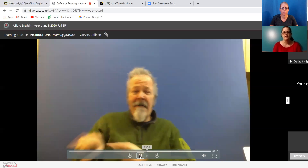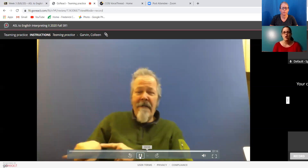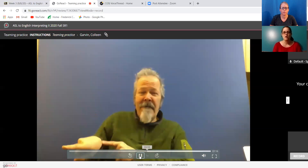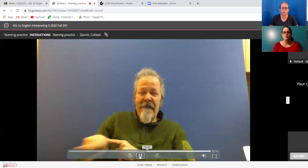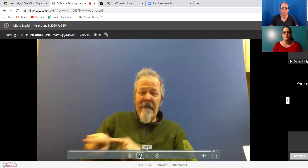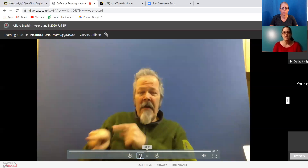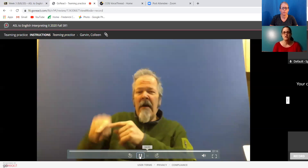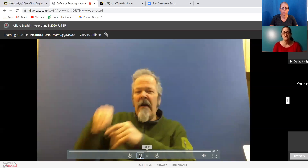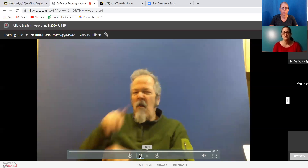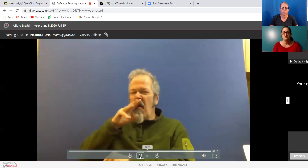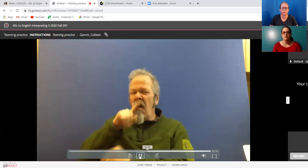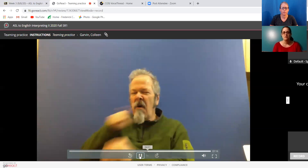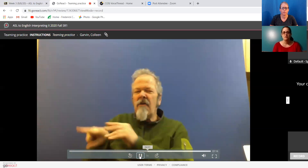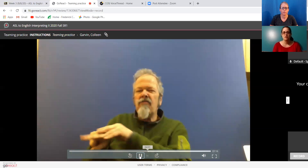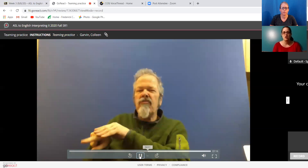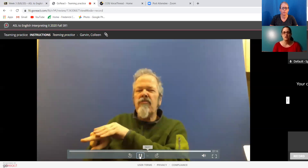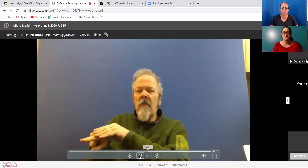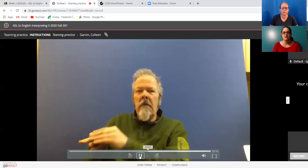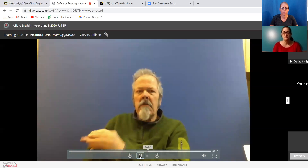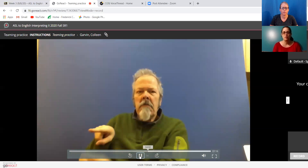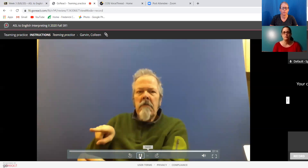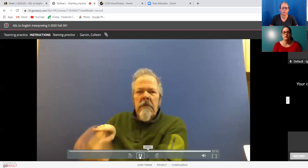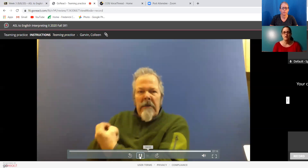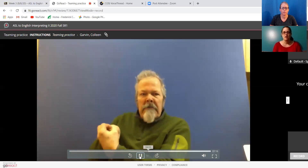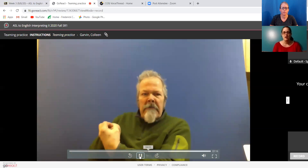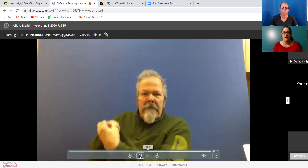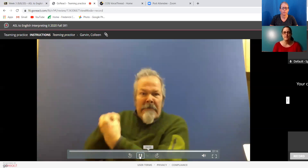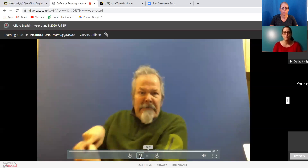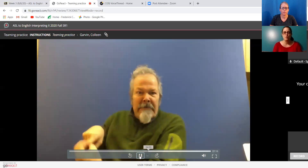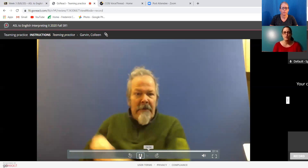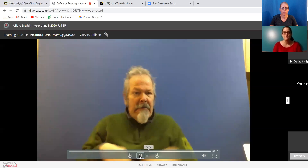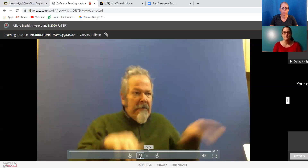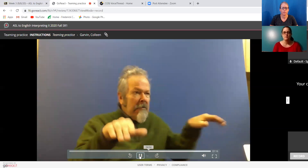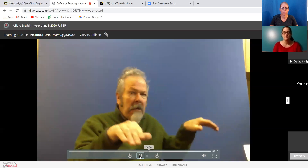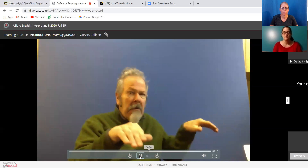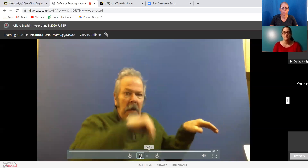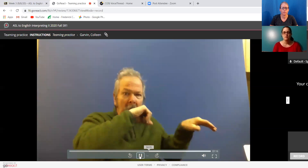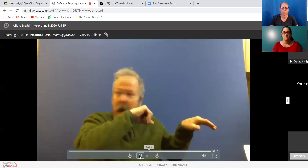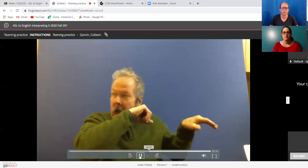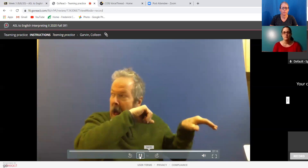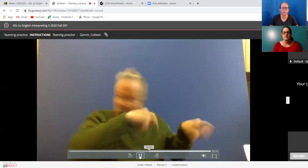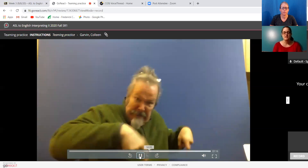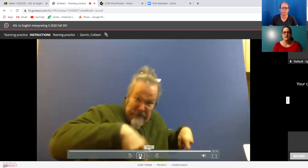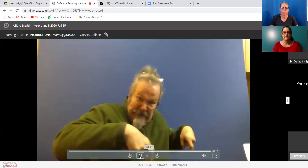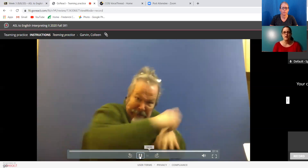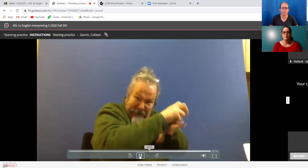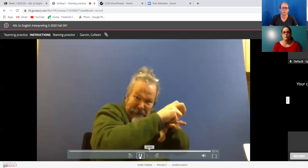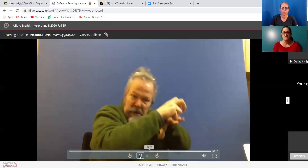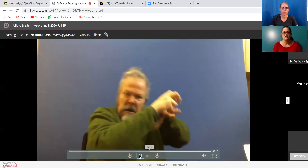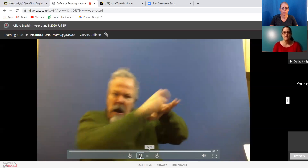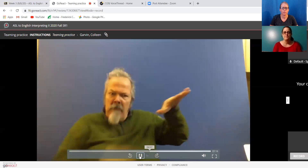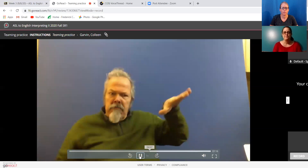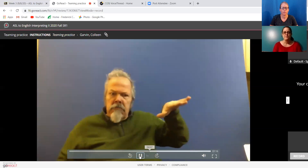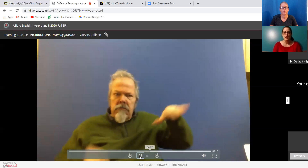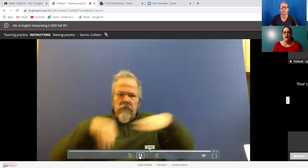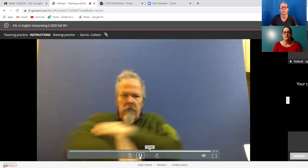The frog was watching the dog lick his wounds, and the boy was sitting there